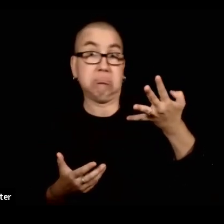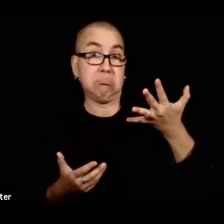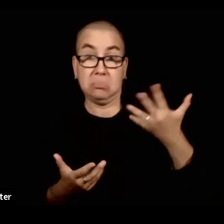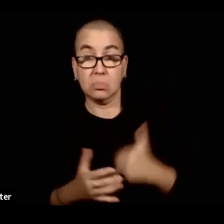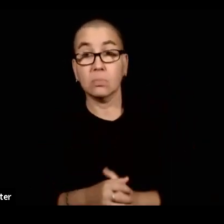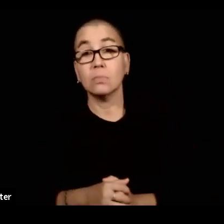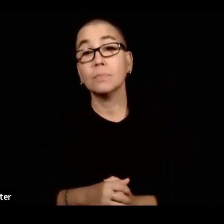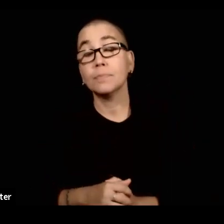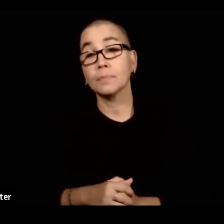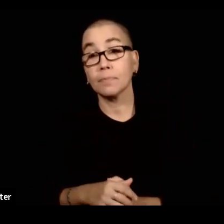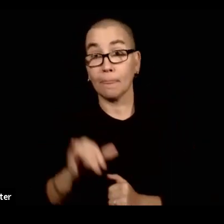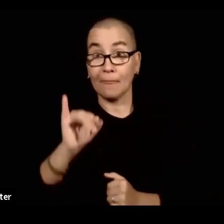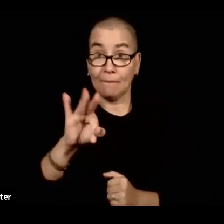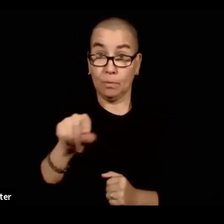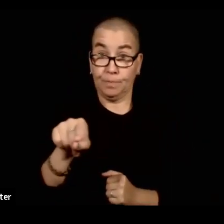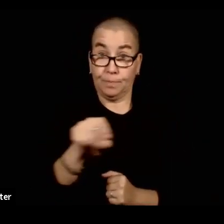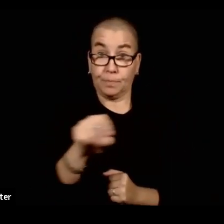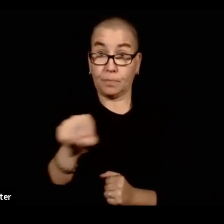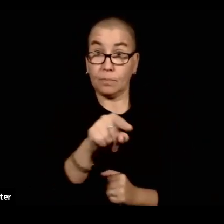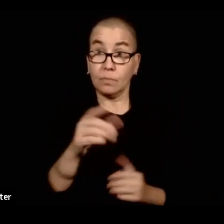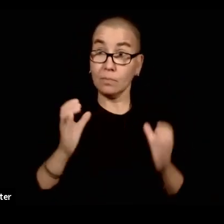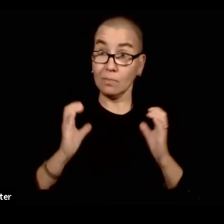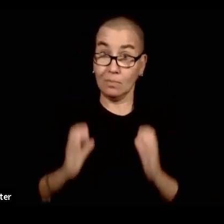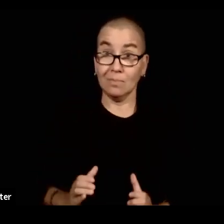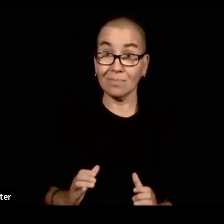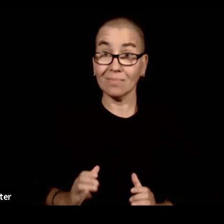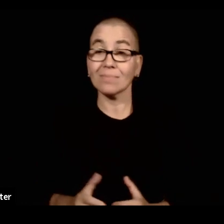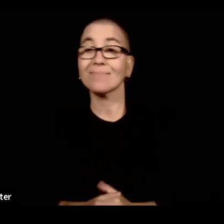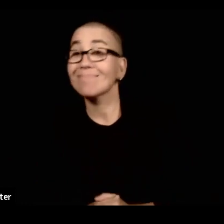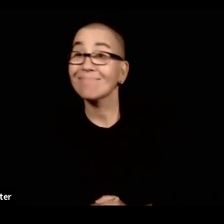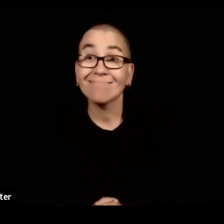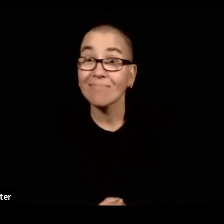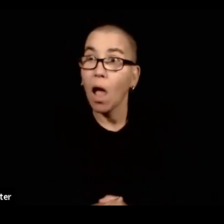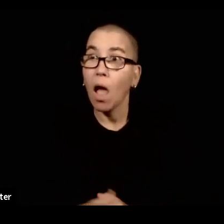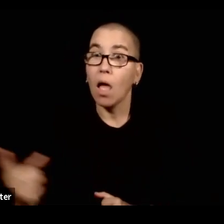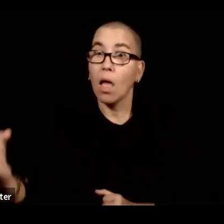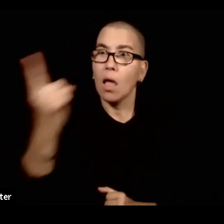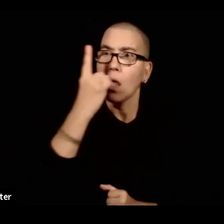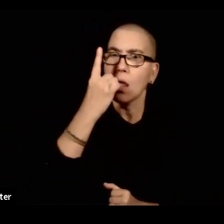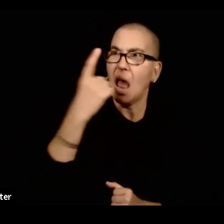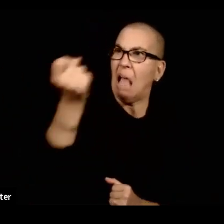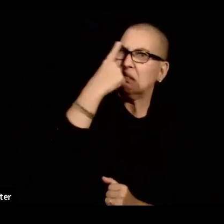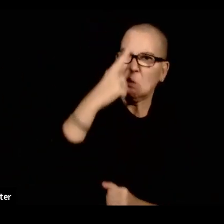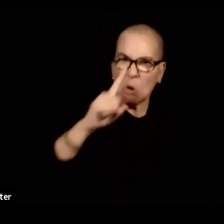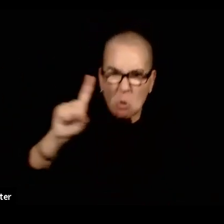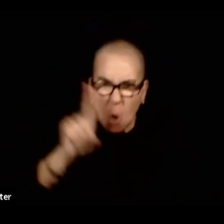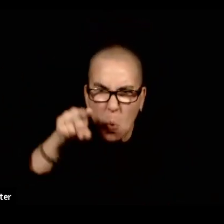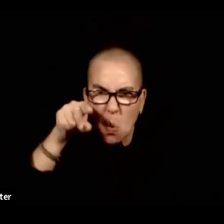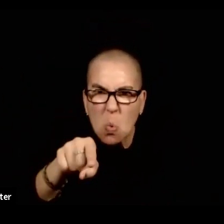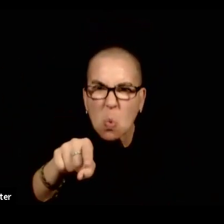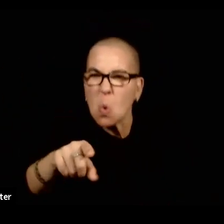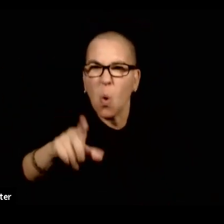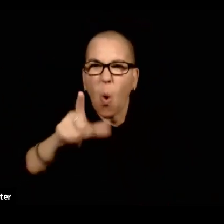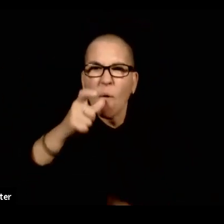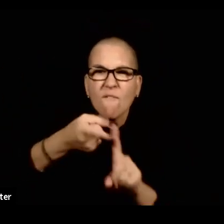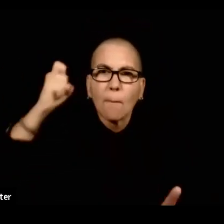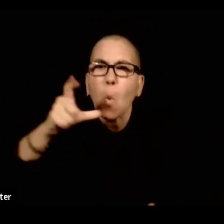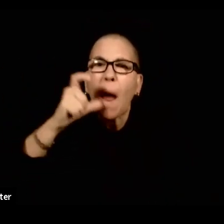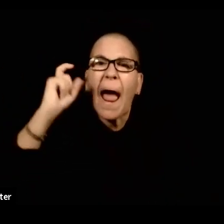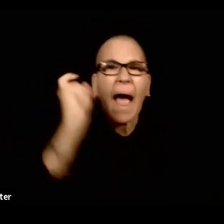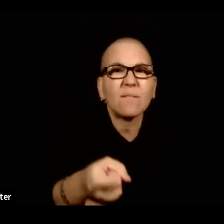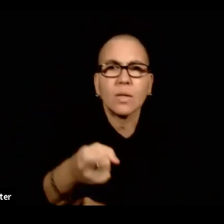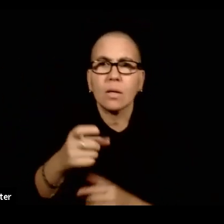we're calling, we're finding out where you've been, who you've been exposed to, and obviously we're reiterating that the message that you